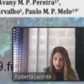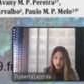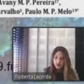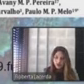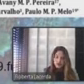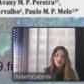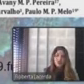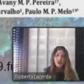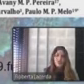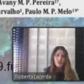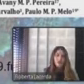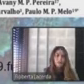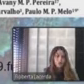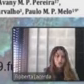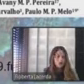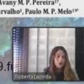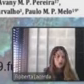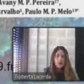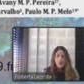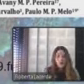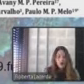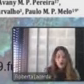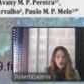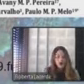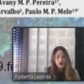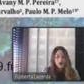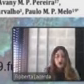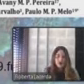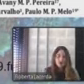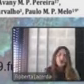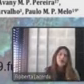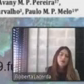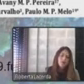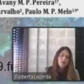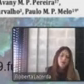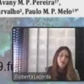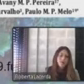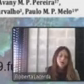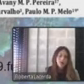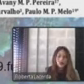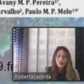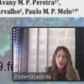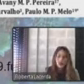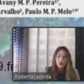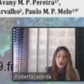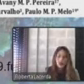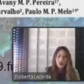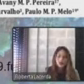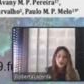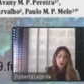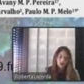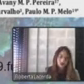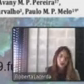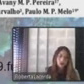dexamethasone reduces death by up to 1/3 in hospitalized patients with severe respiratory complications